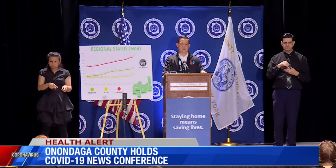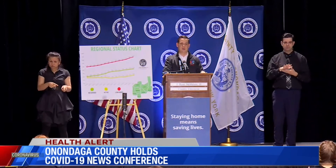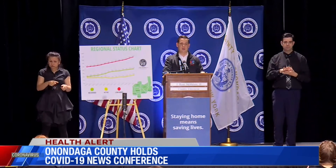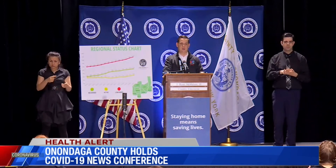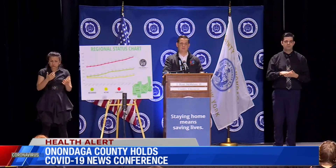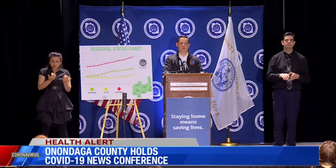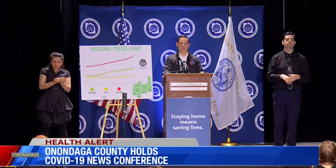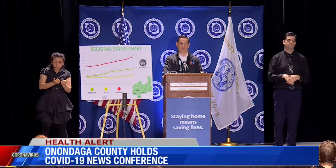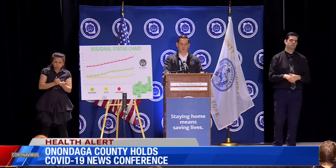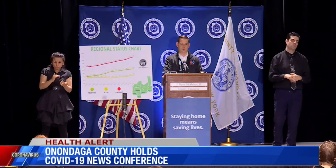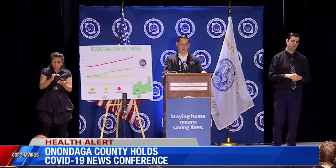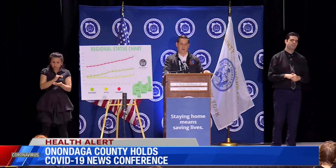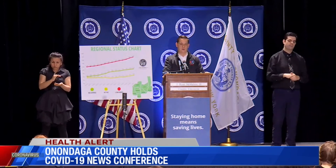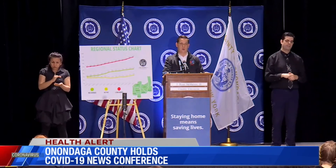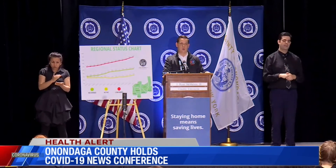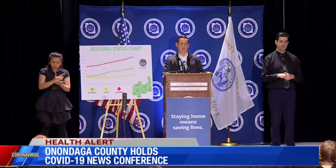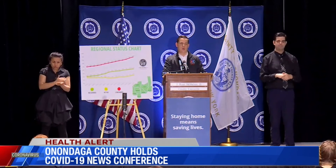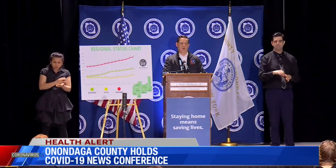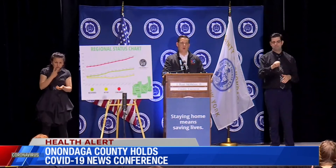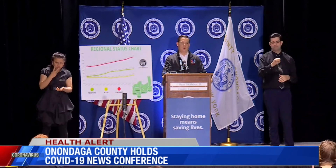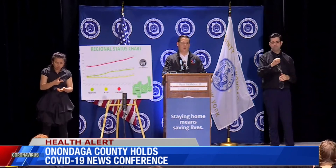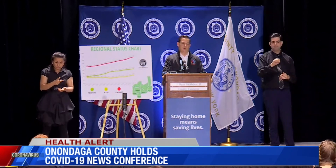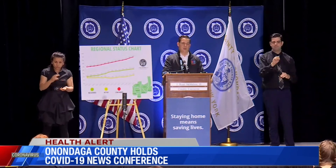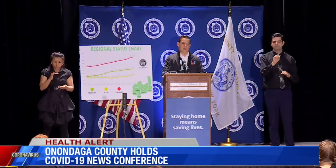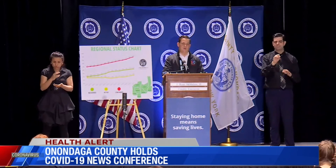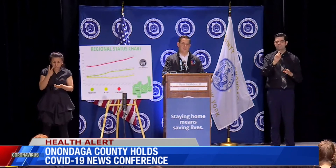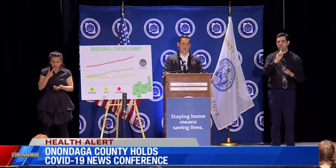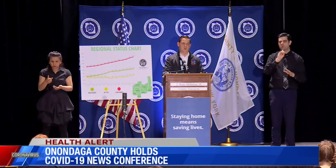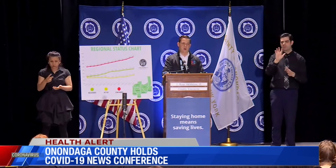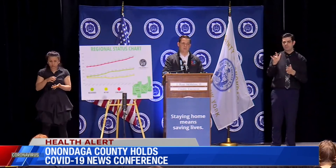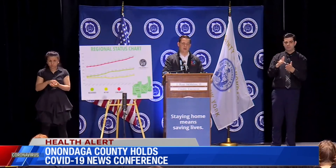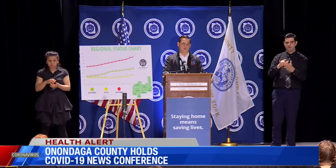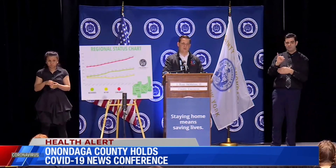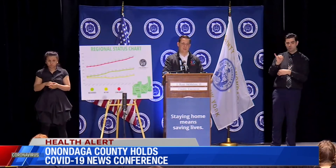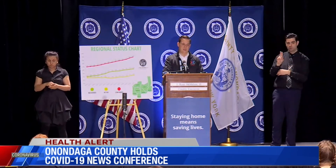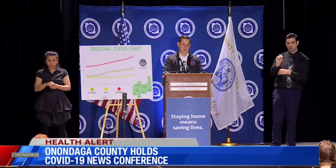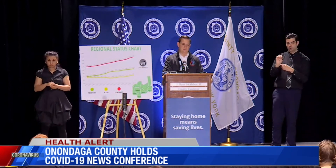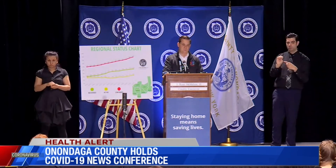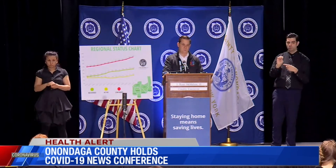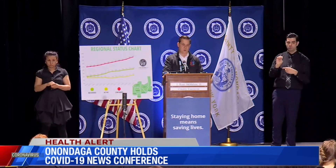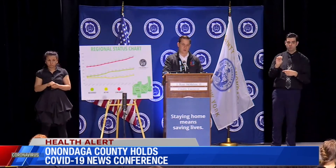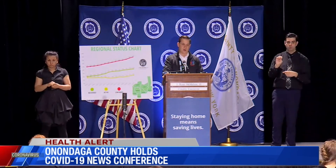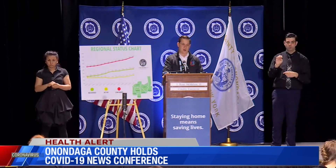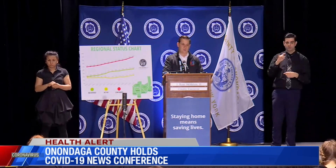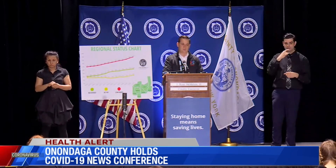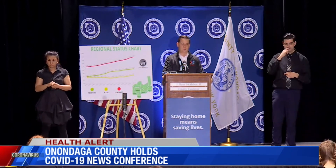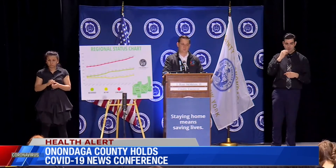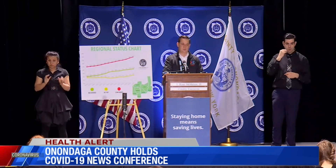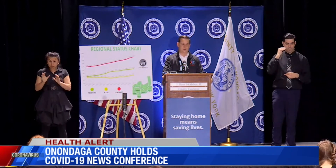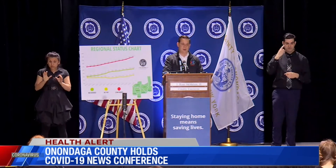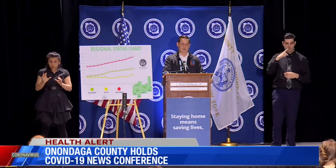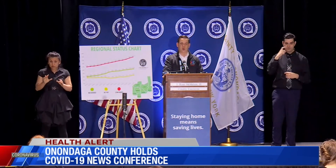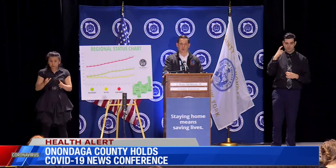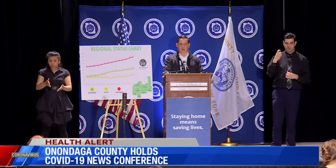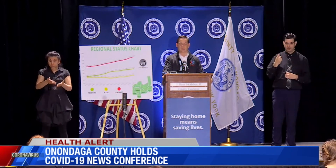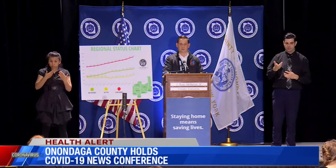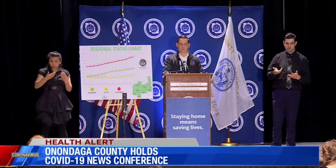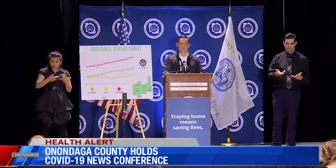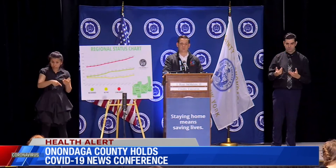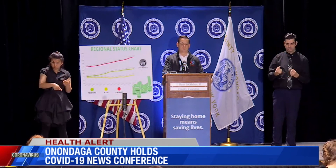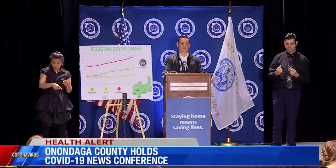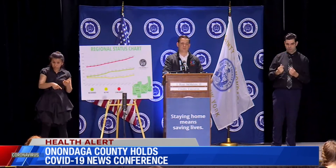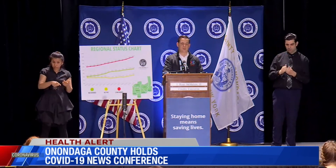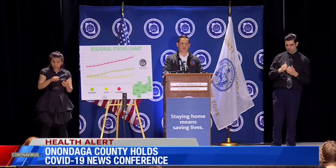activities in mid-June, right? So we're talking phase one, May 15 to May